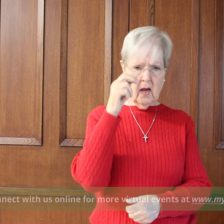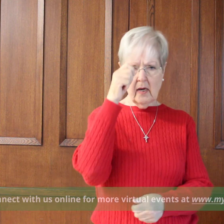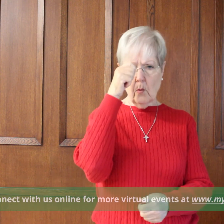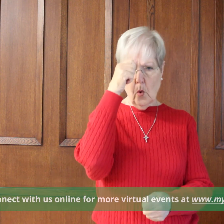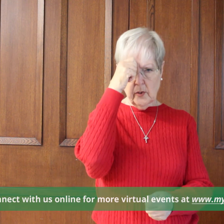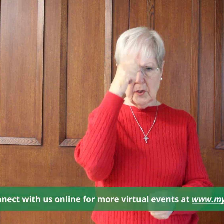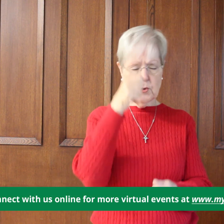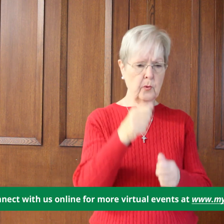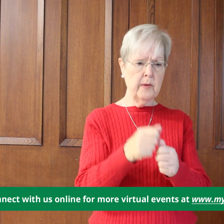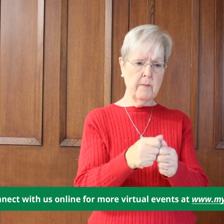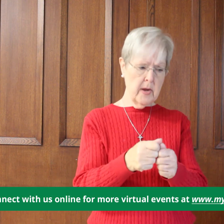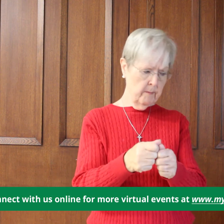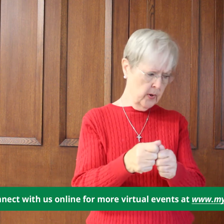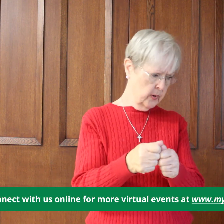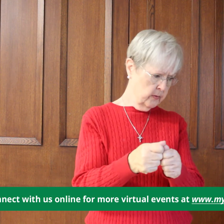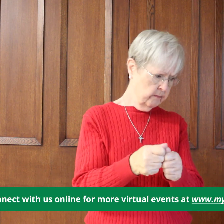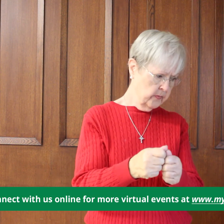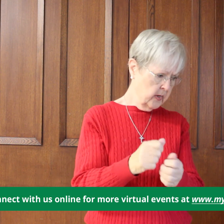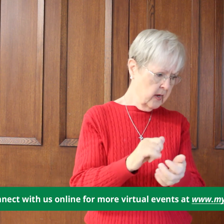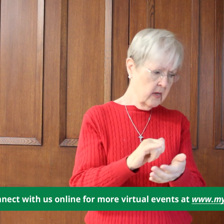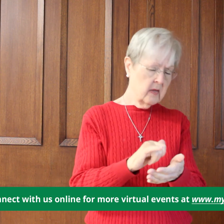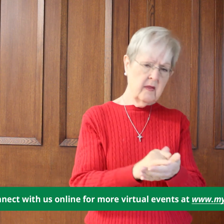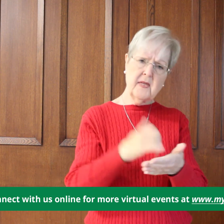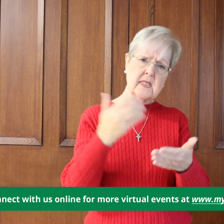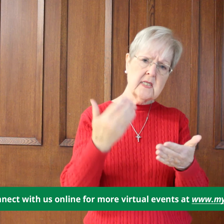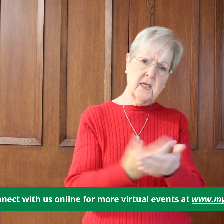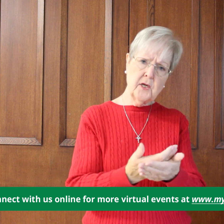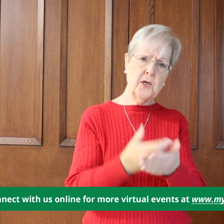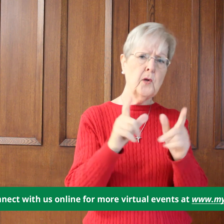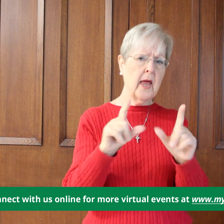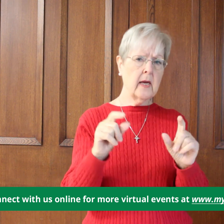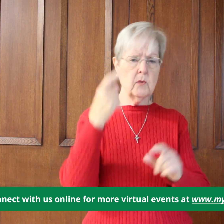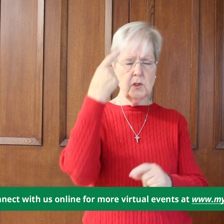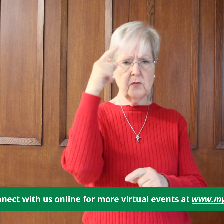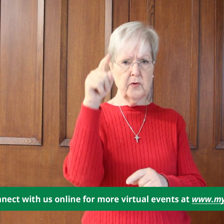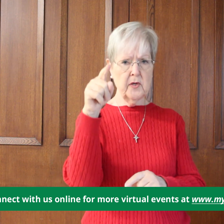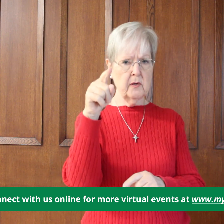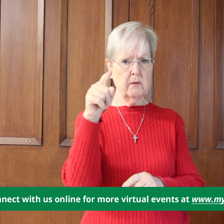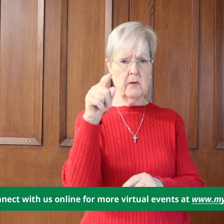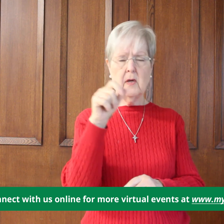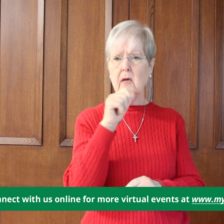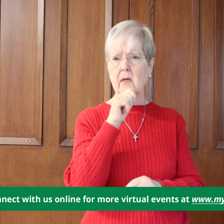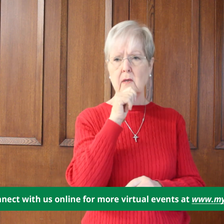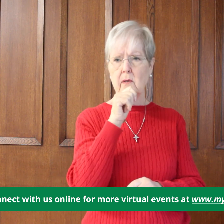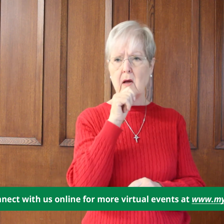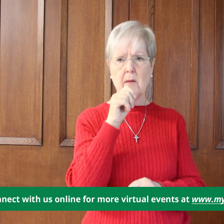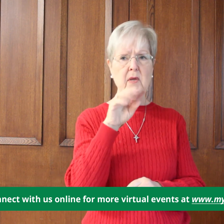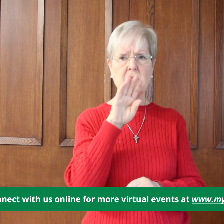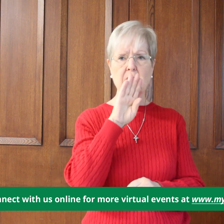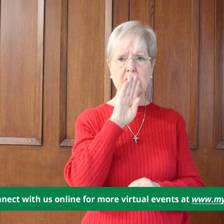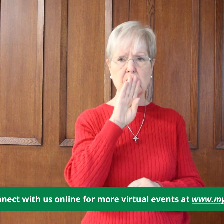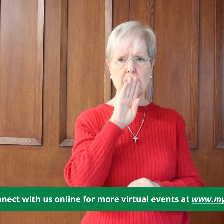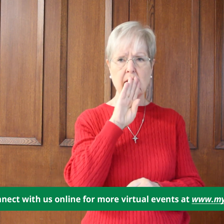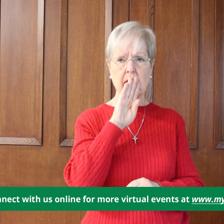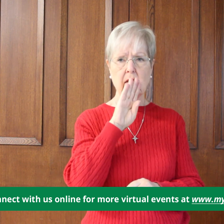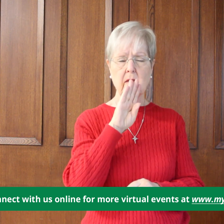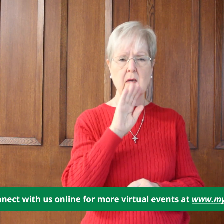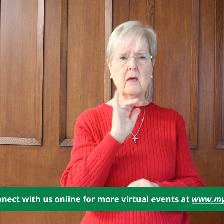And I want you to remember that this is a new language for you. Do not be frustrated.